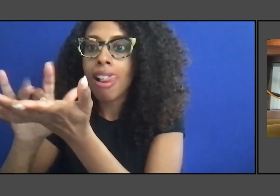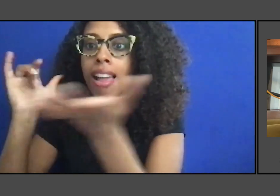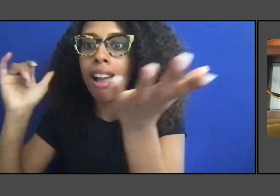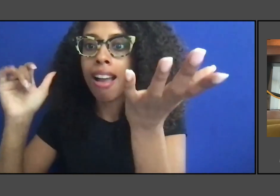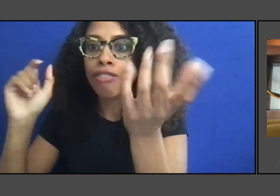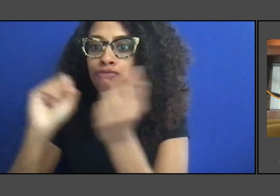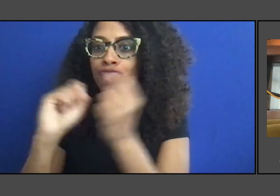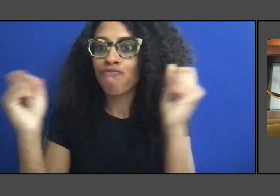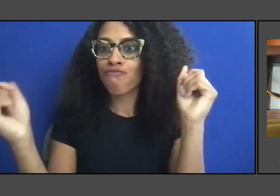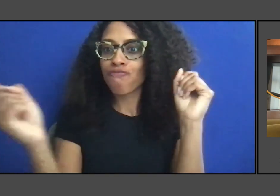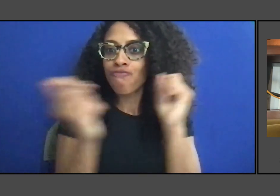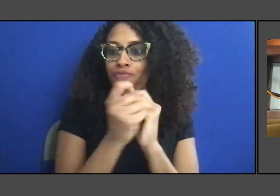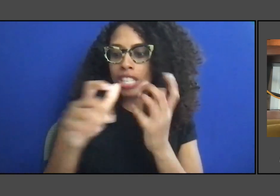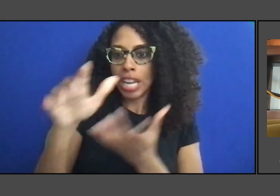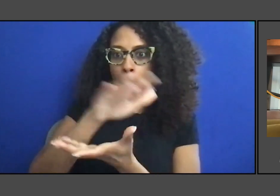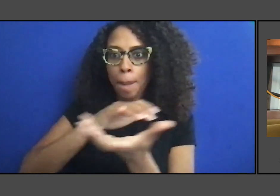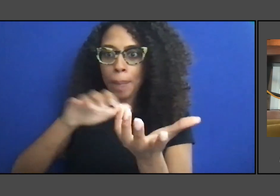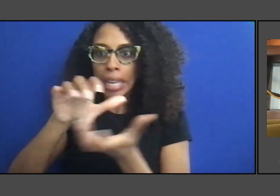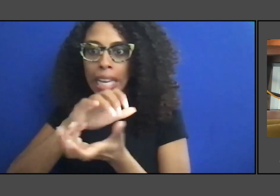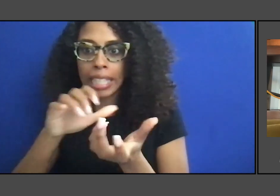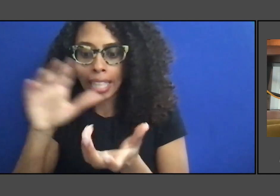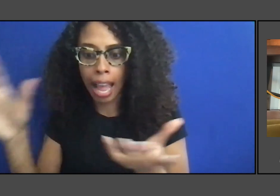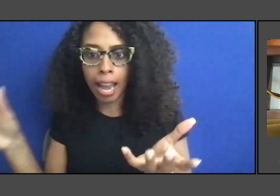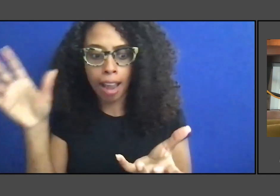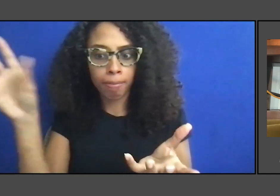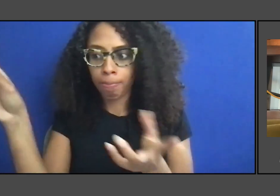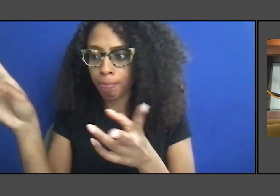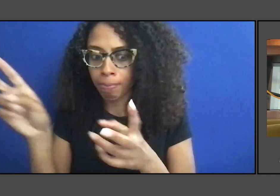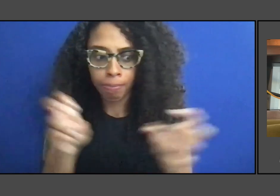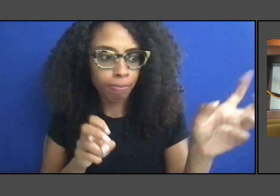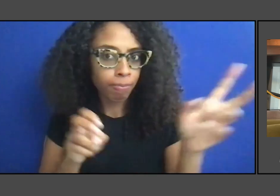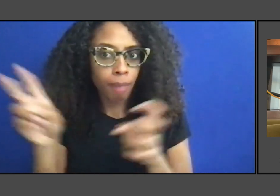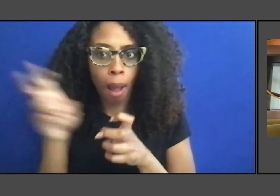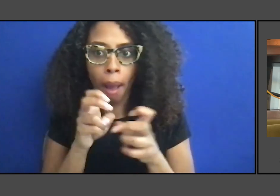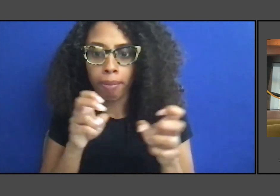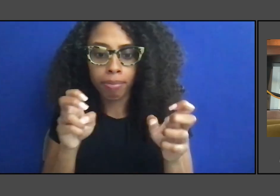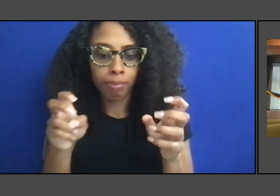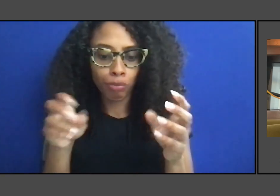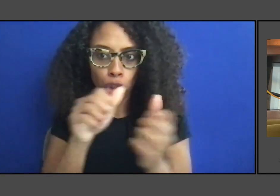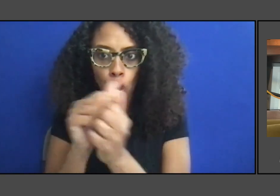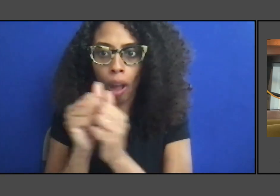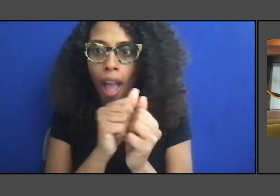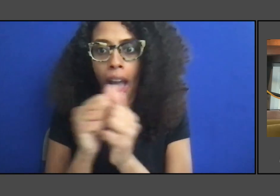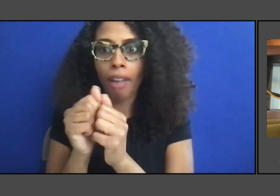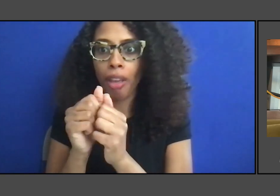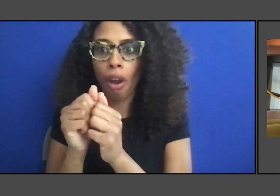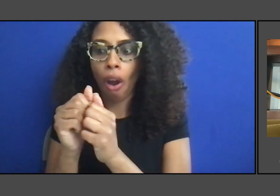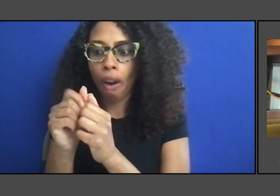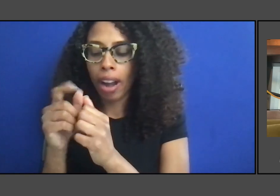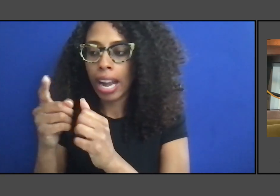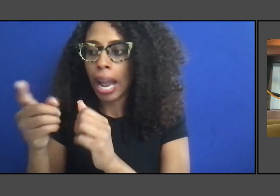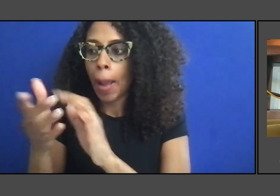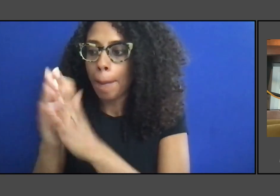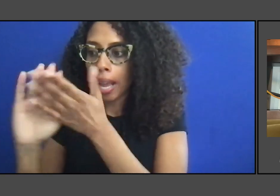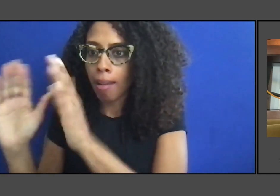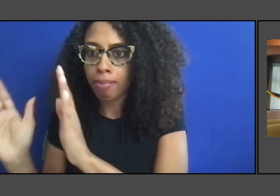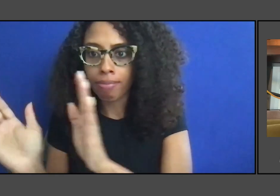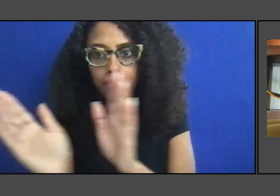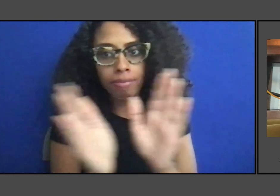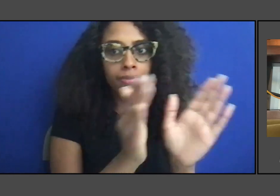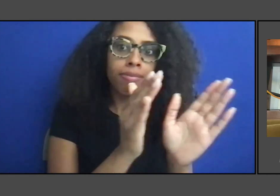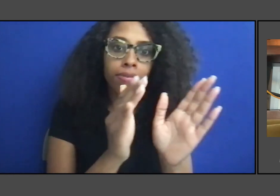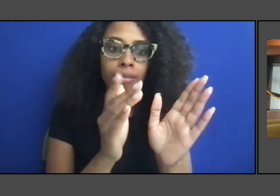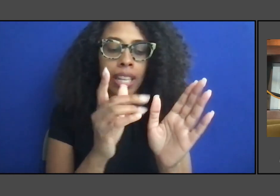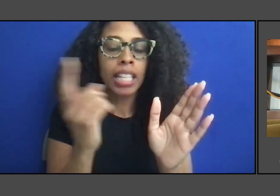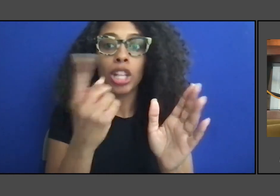and then it becomes like a commodity, moves into the realm of commodity. Then when there's like capital moving around